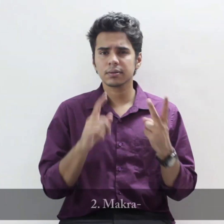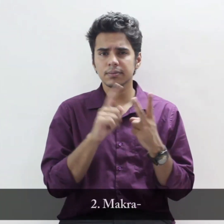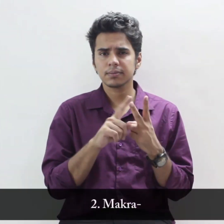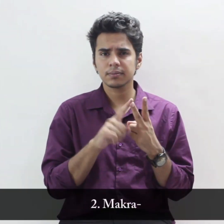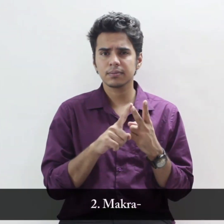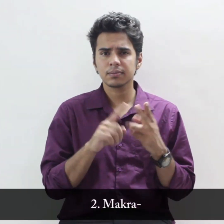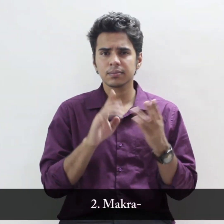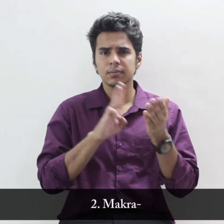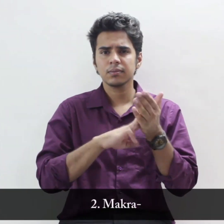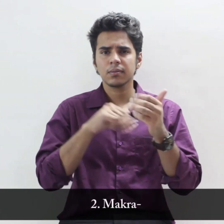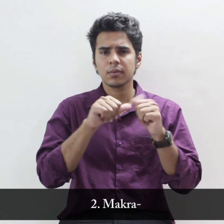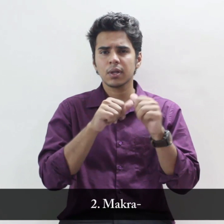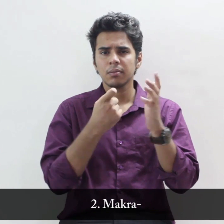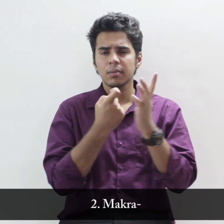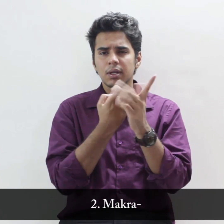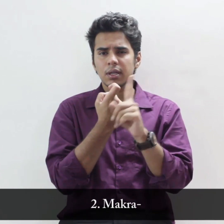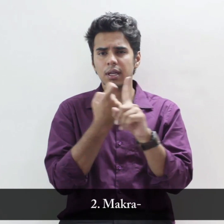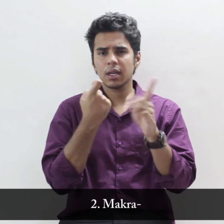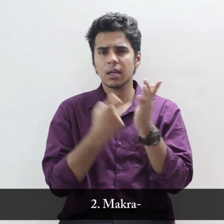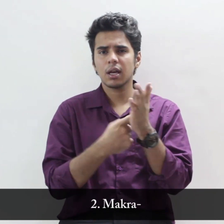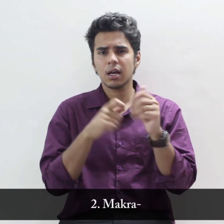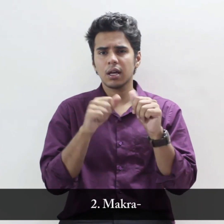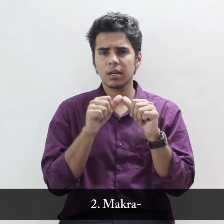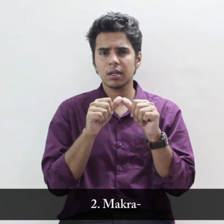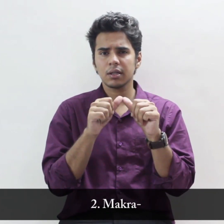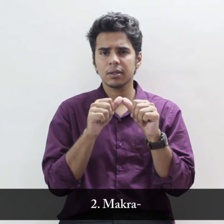Number 2. Makra.